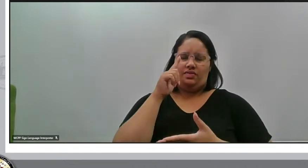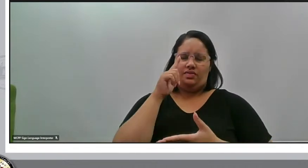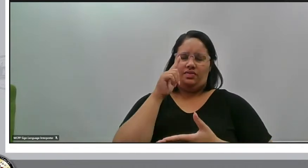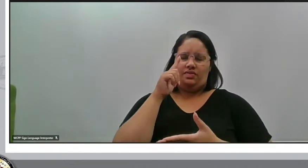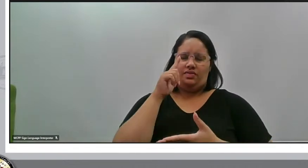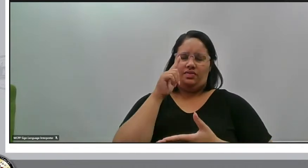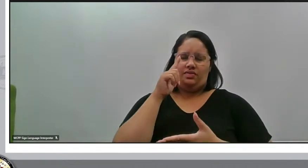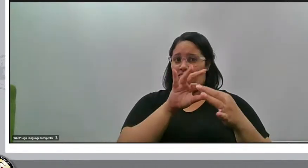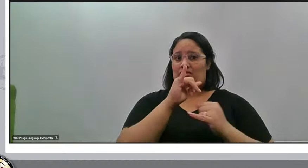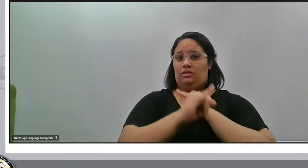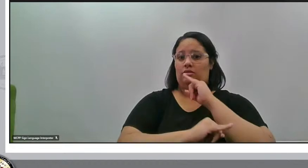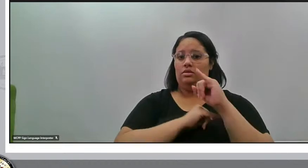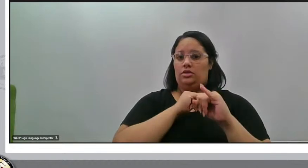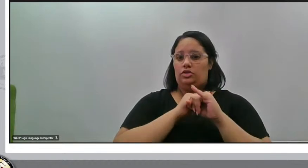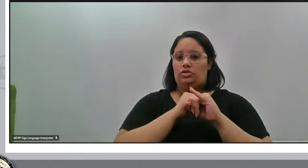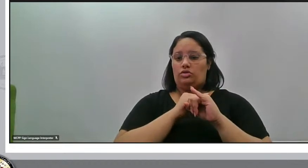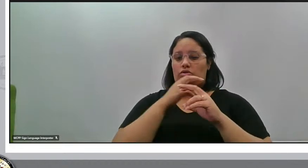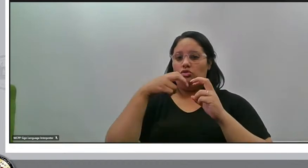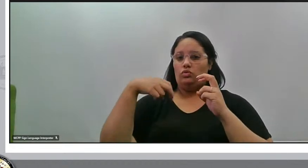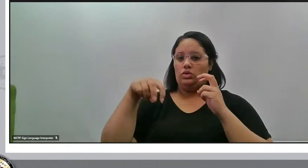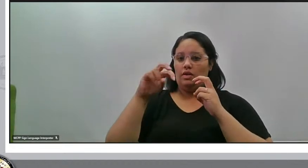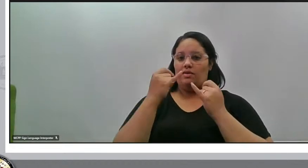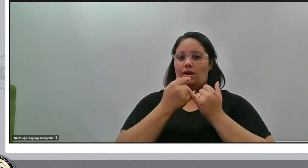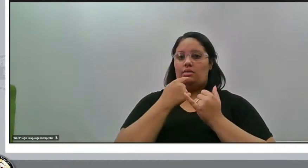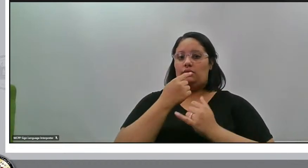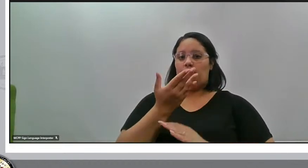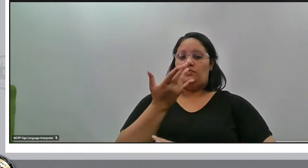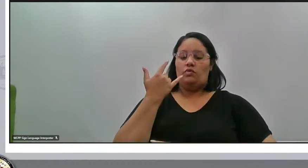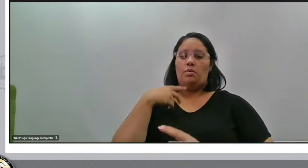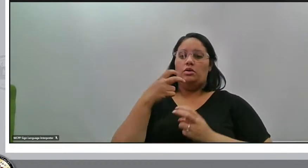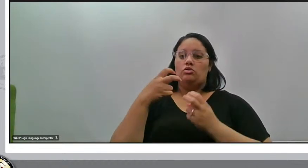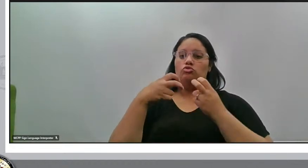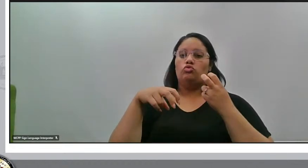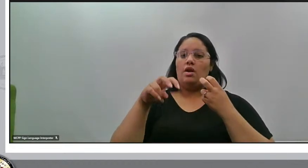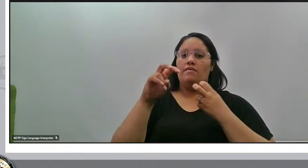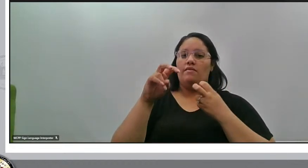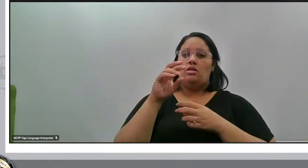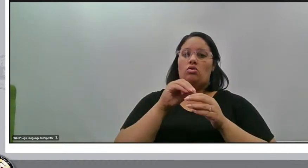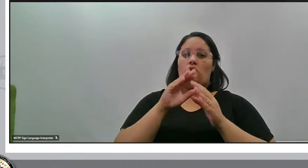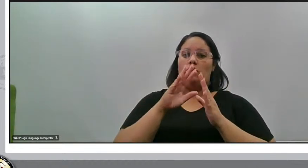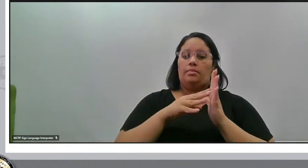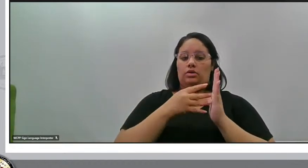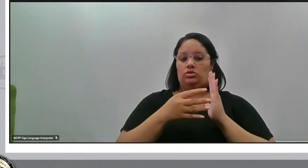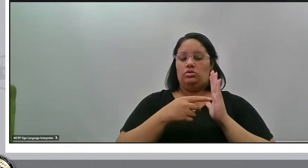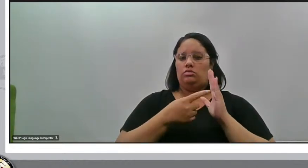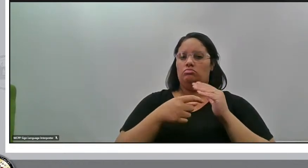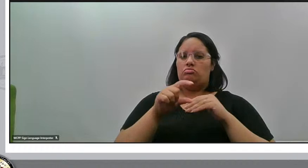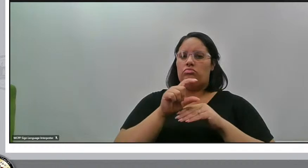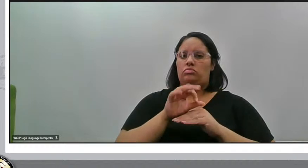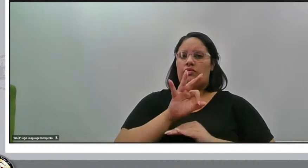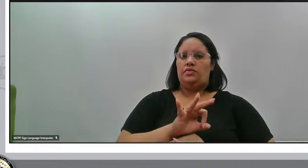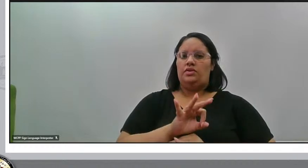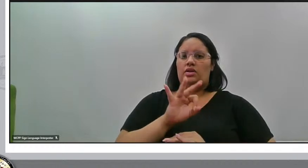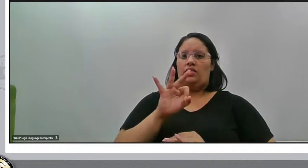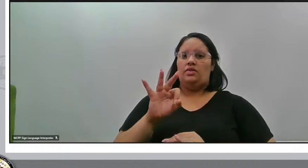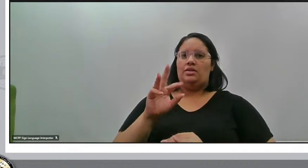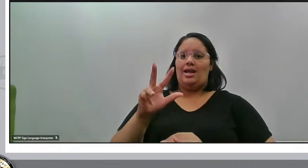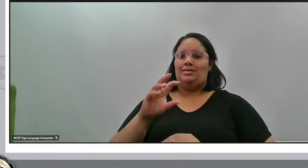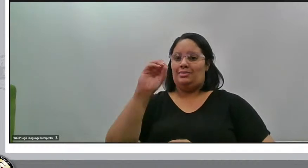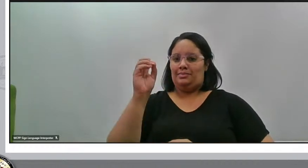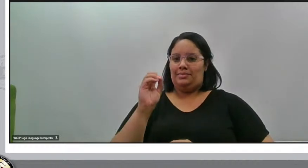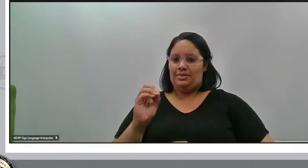international travel as previously indicated in the presentation. The travel and subsistence on this page is increasing by